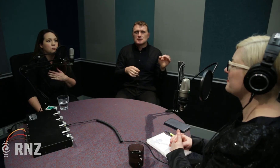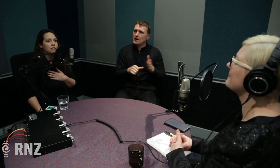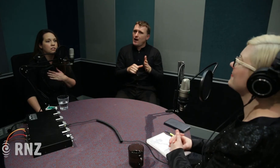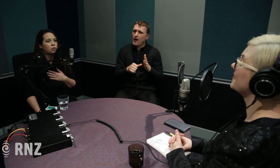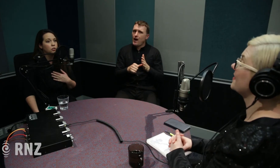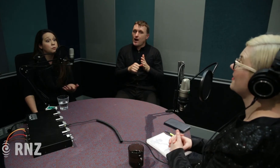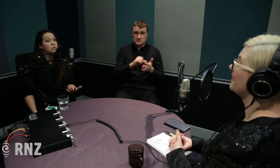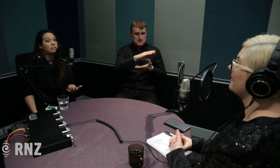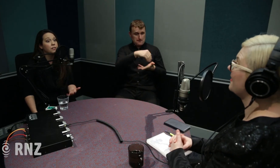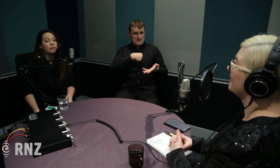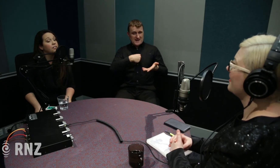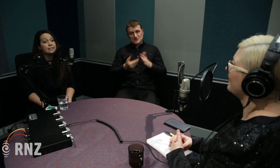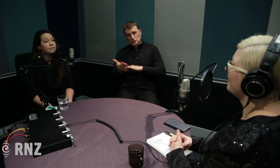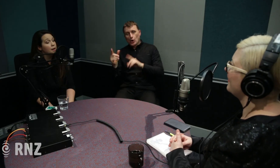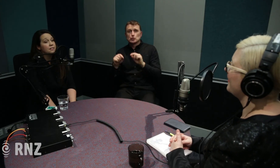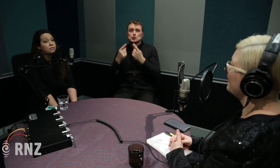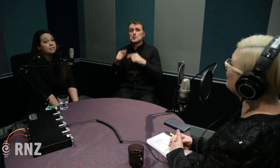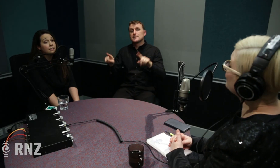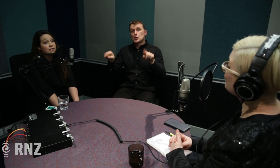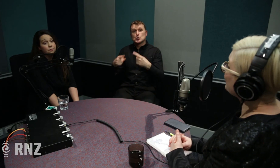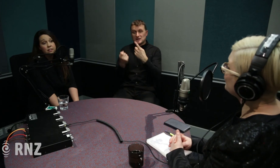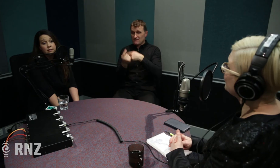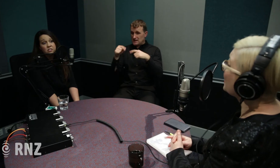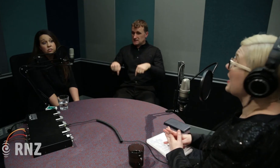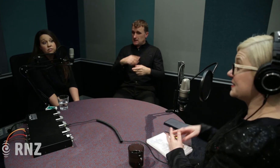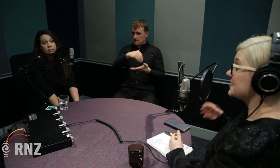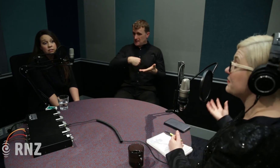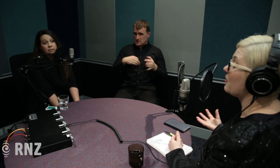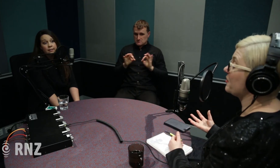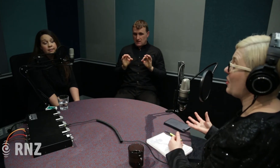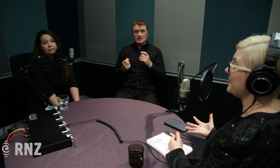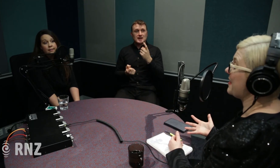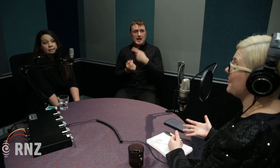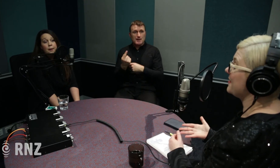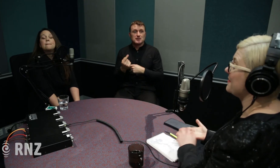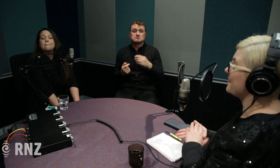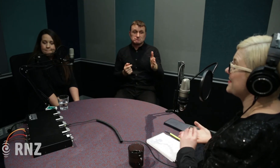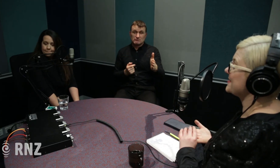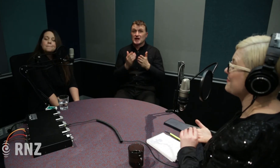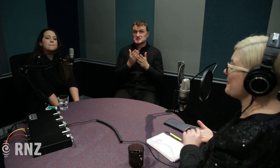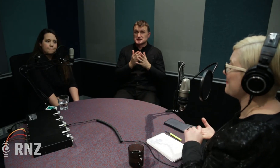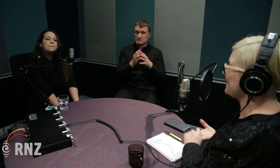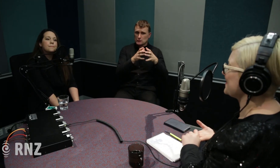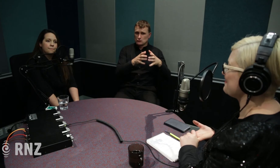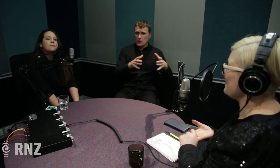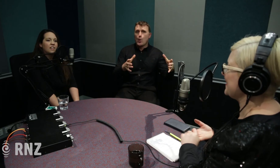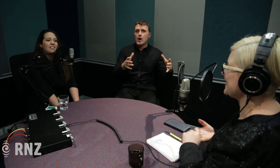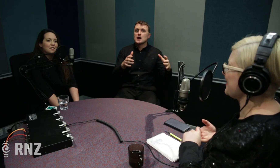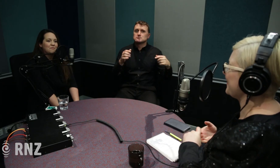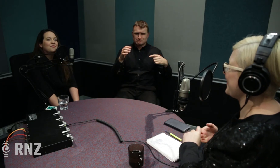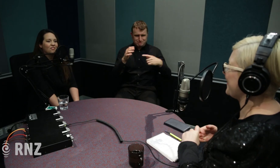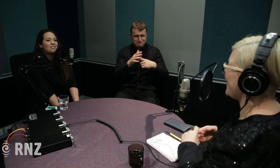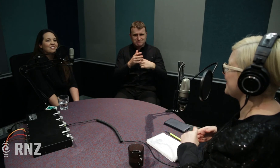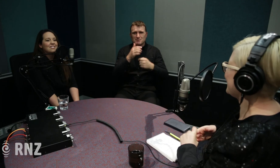as interpreters to go and do a music event. I don't think it's ever happened in New Zealand as far as I'm concerned. It's definitely growing in popularity. There is some viral videos at the